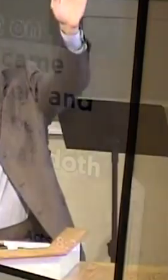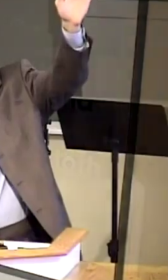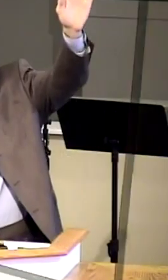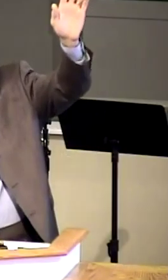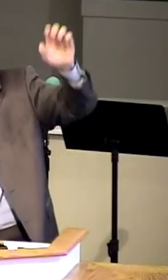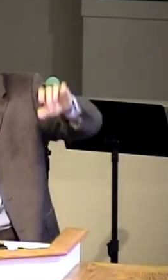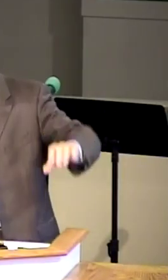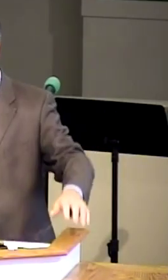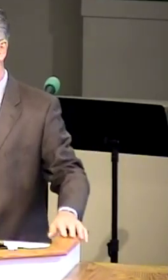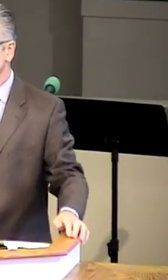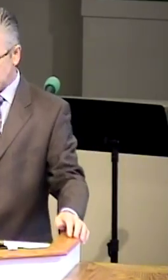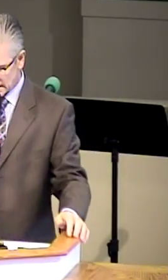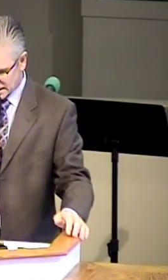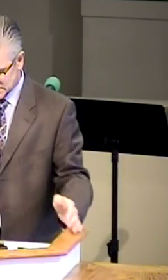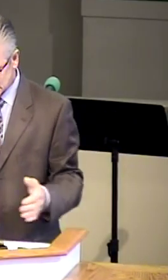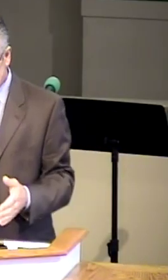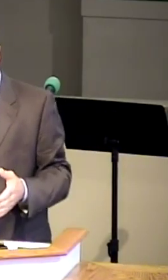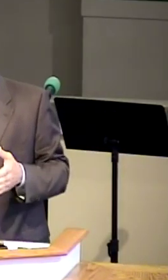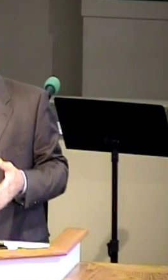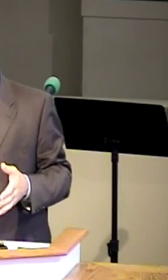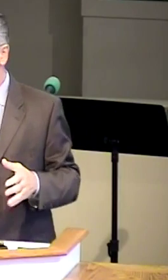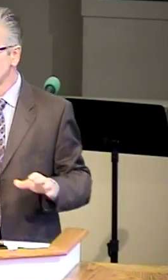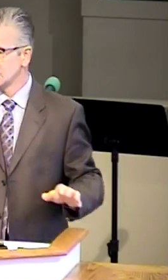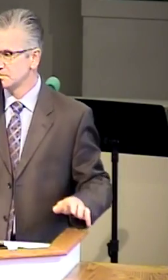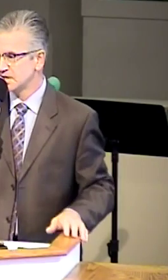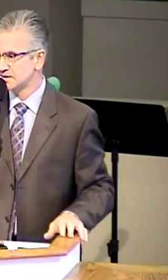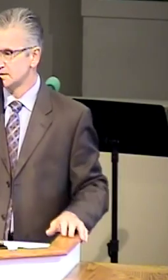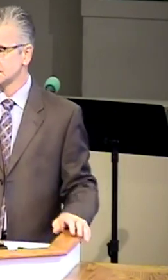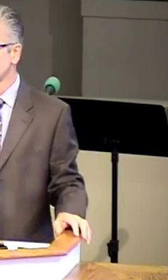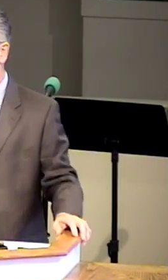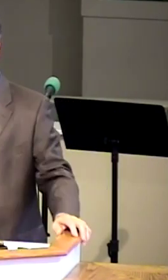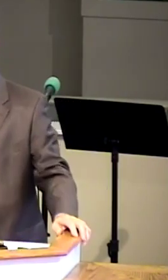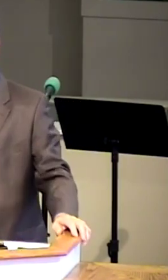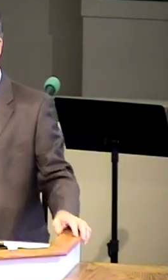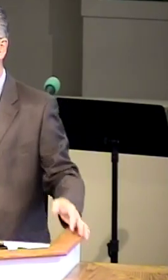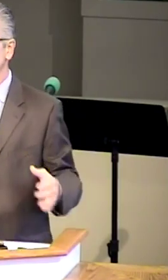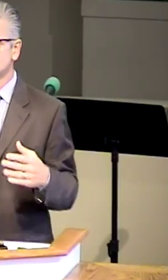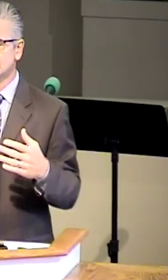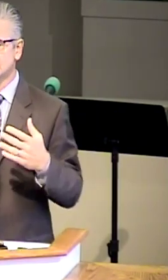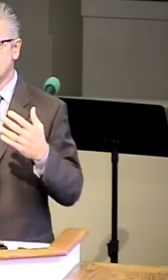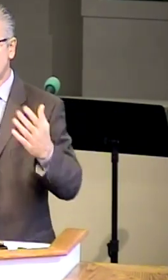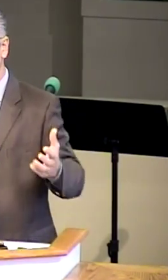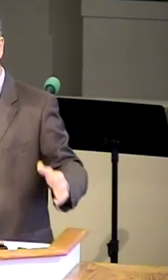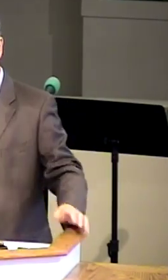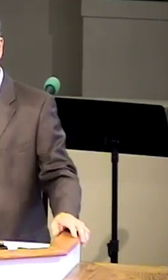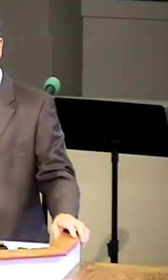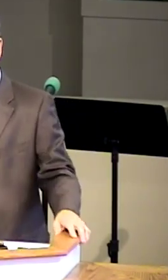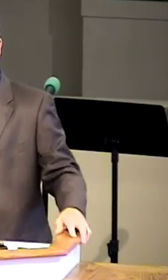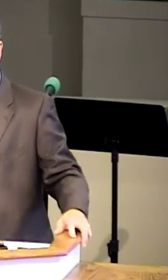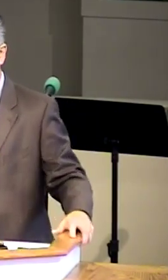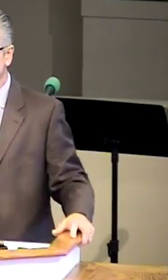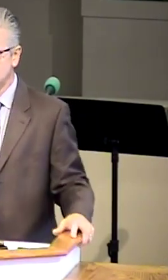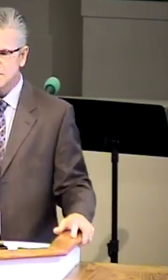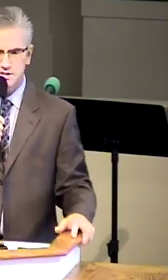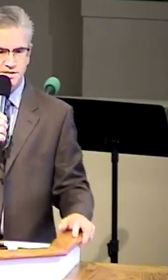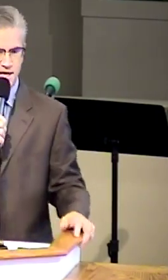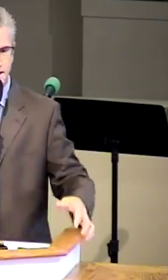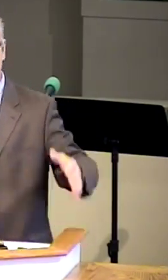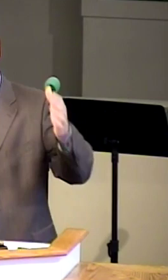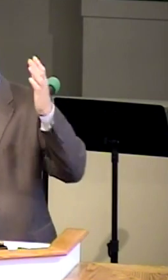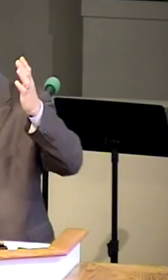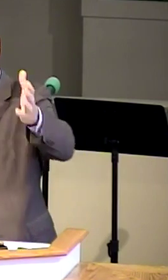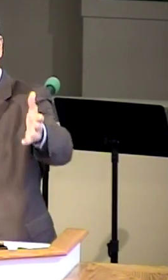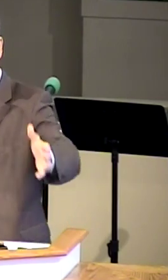believe in Jesus. It says he preached unto him Jesus. And there are many that feel, if you just